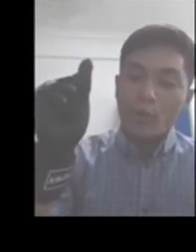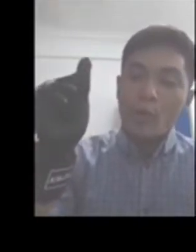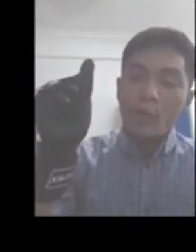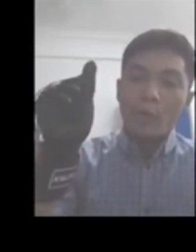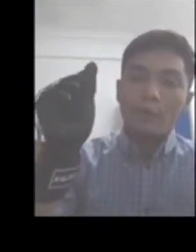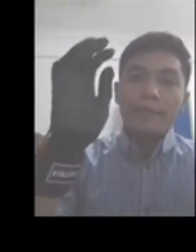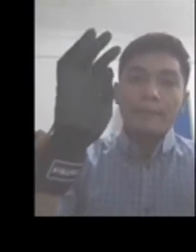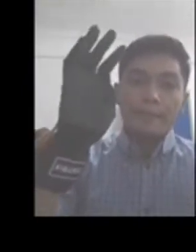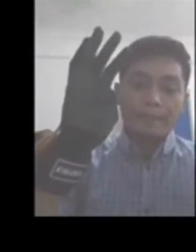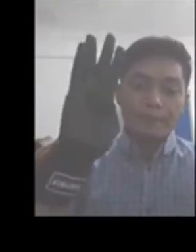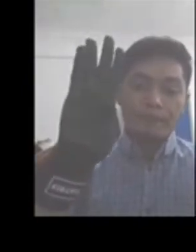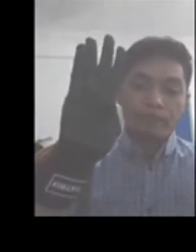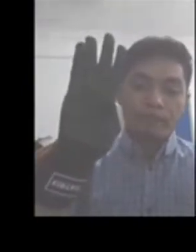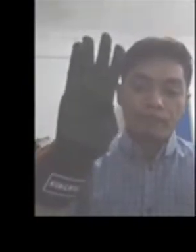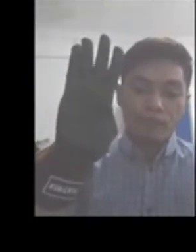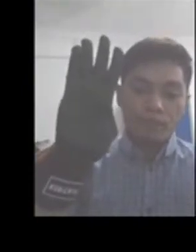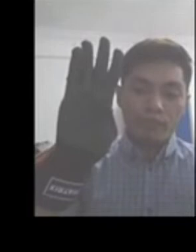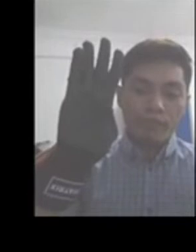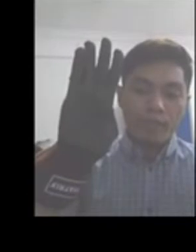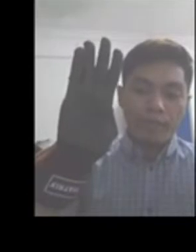go for B.